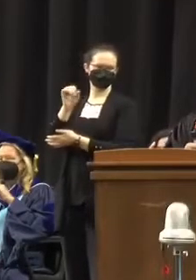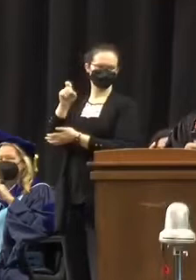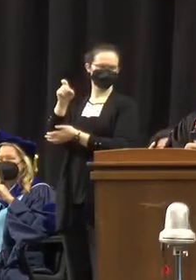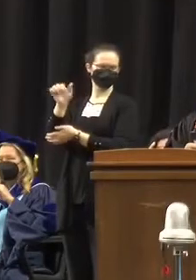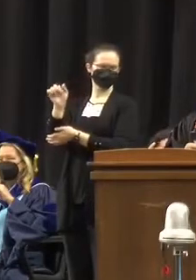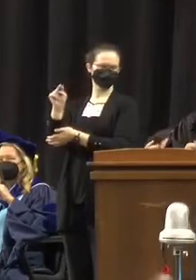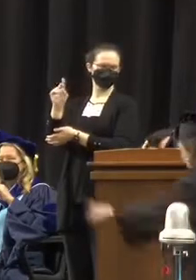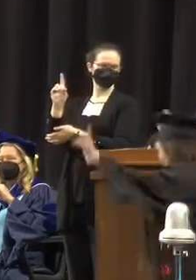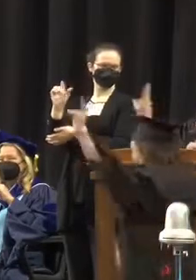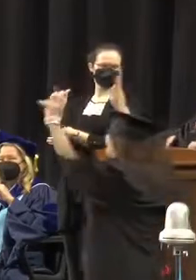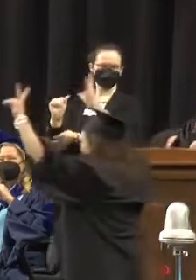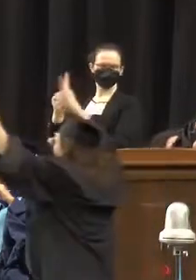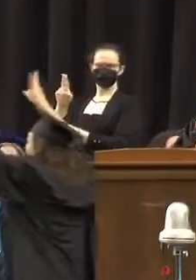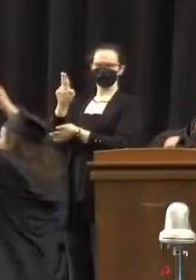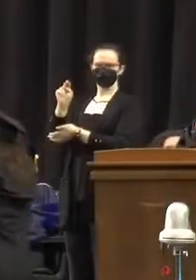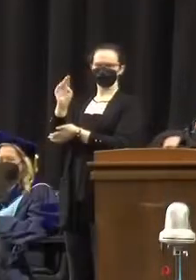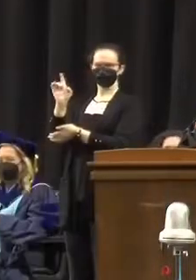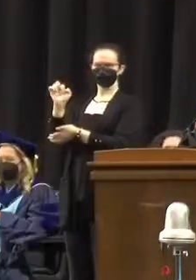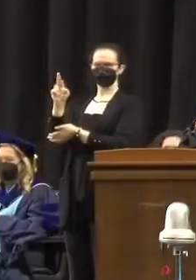Roxanna Underwood.